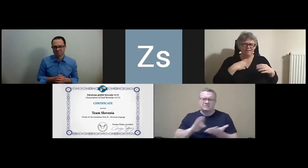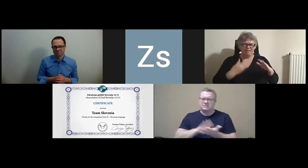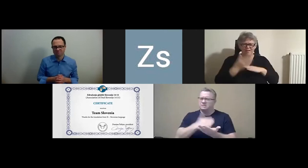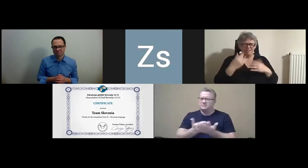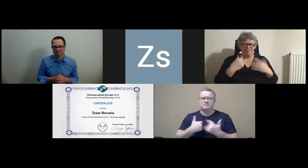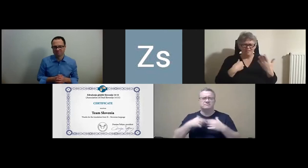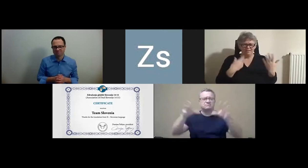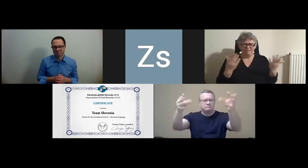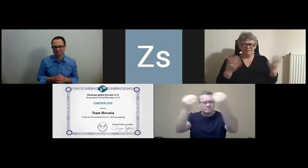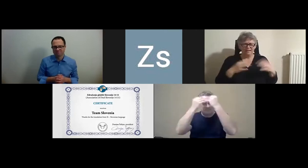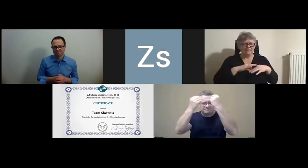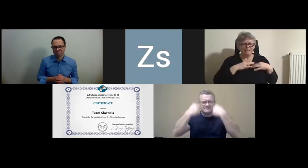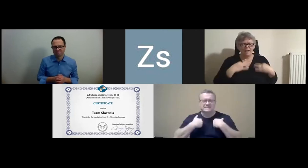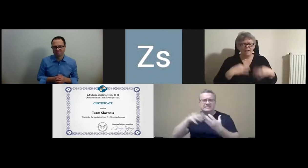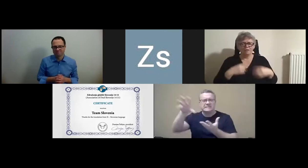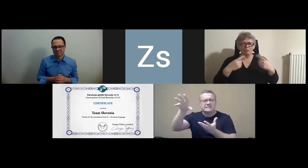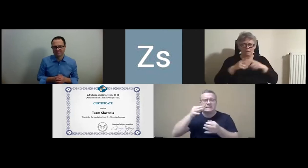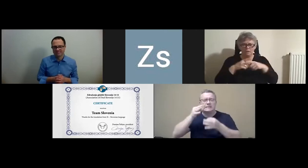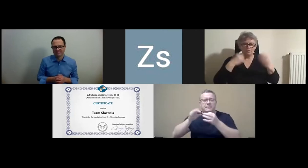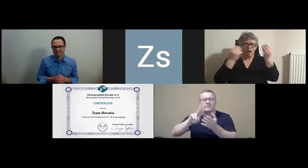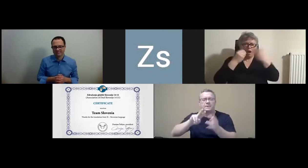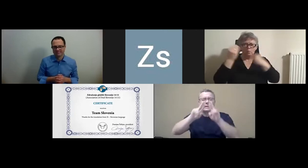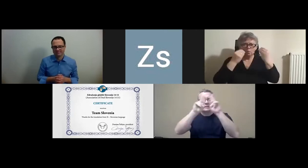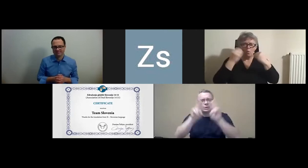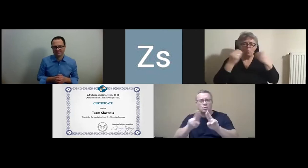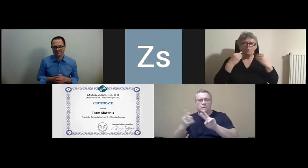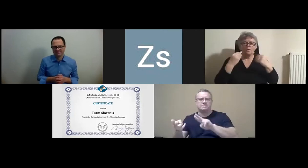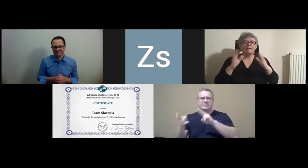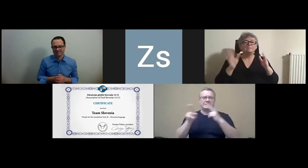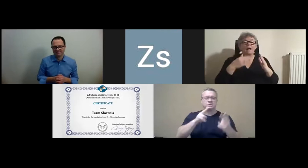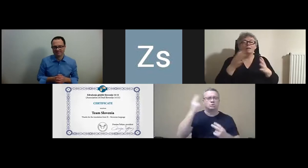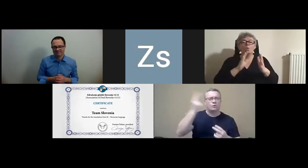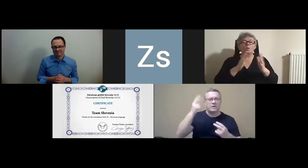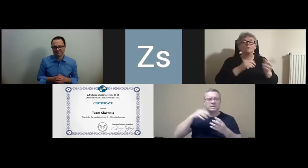Myself, I'm not a certified interpreter.